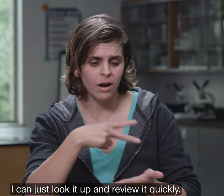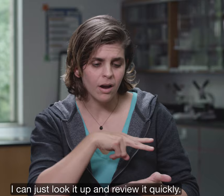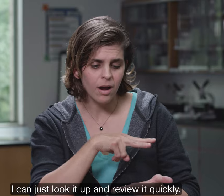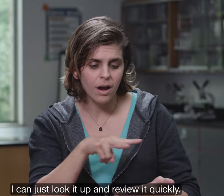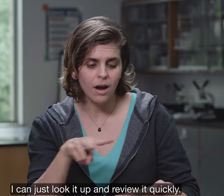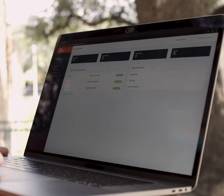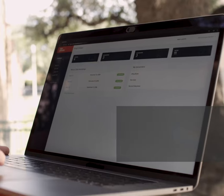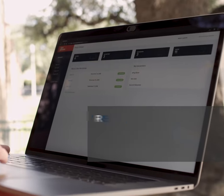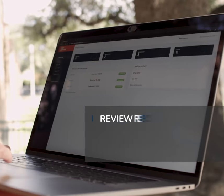review it quickly.